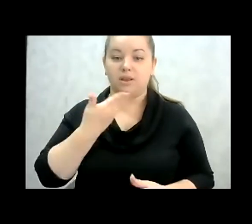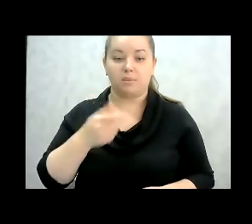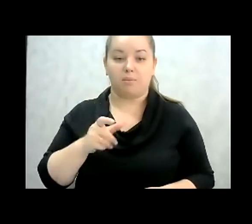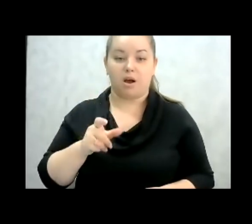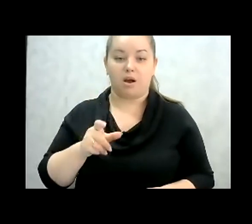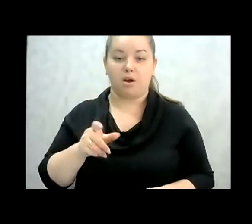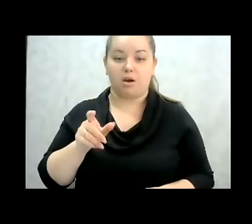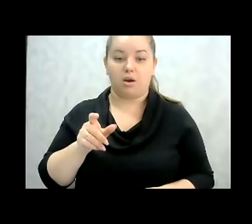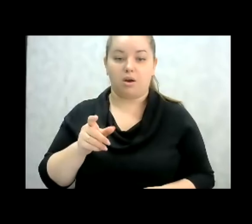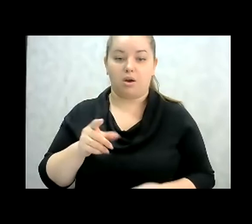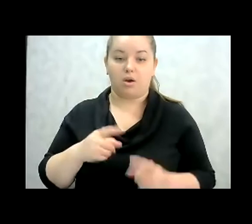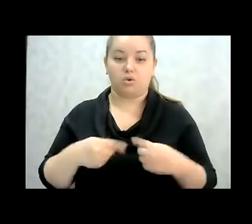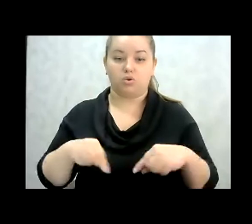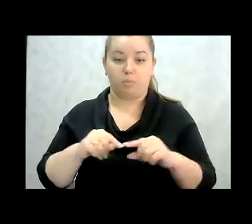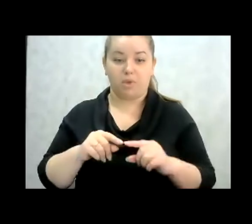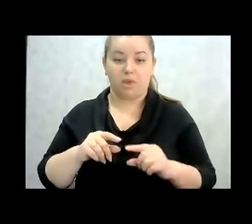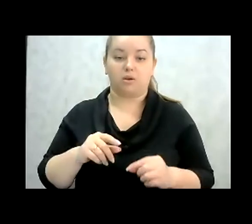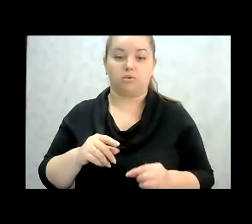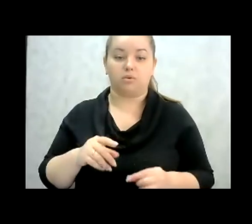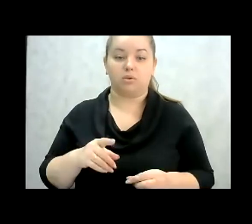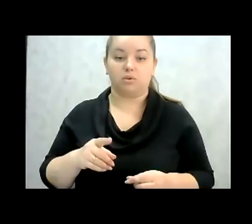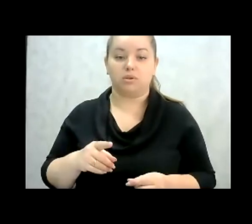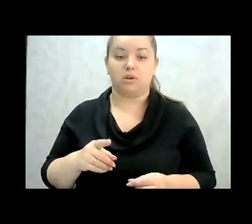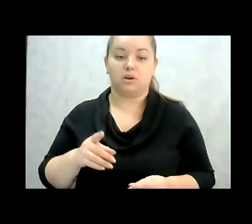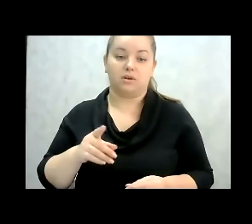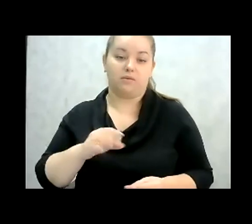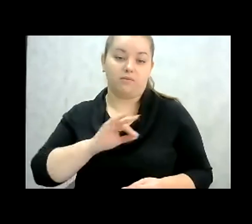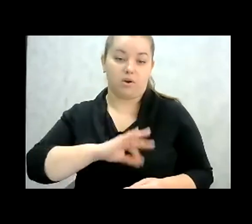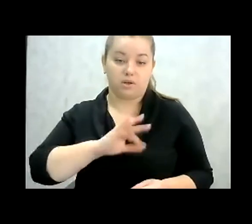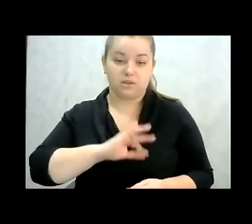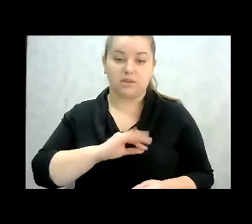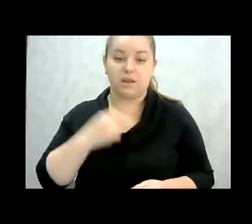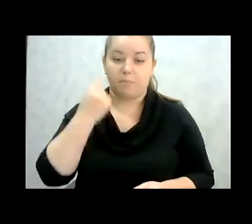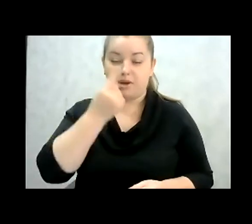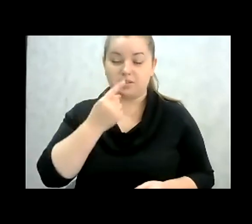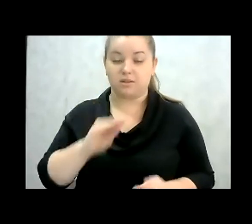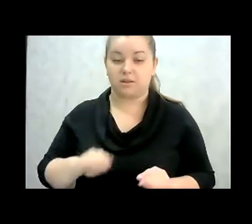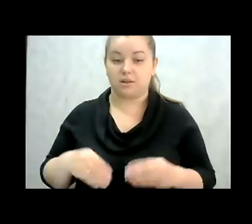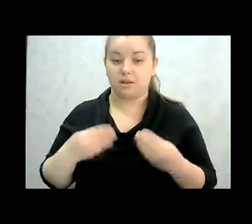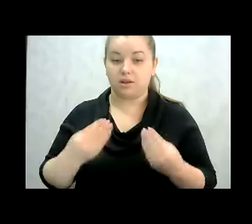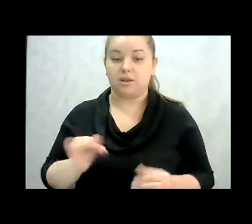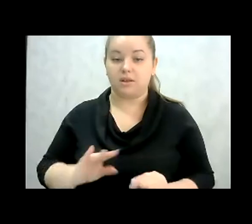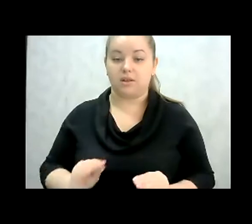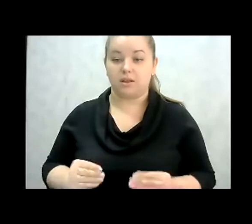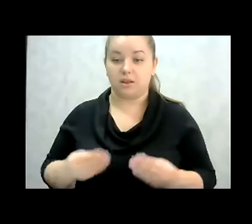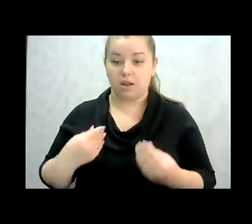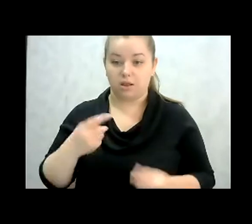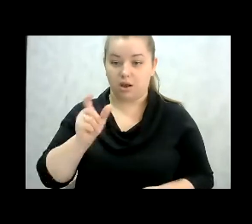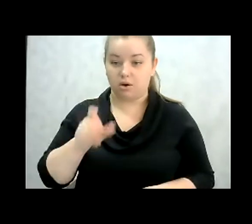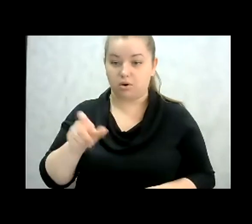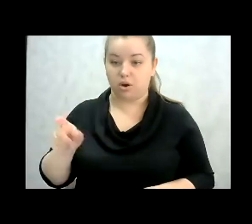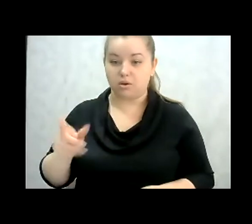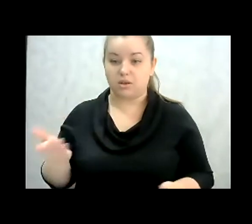and we are not a subject, but rather an object of certain experiments with the use of personal data, with data